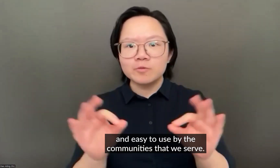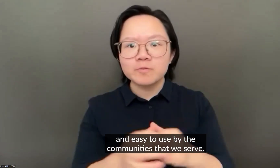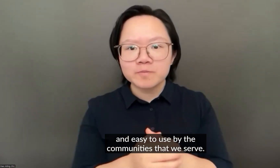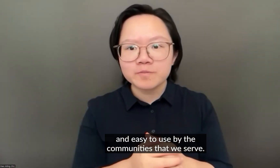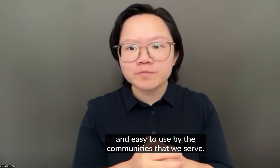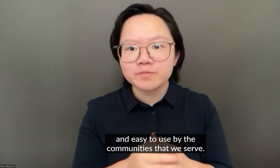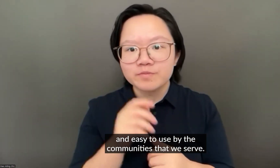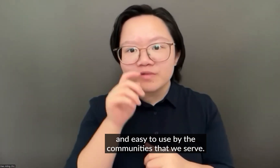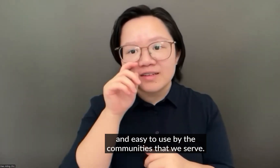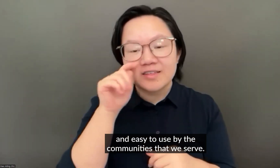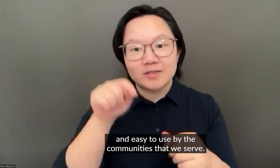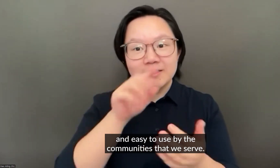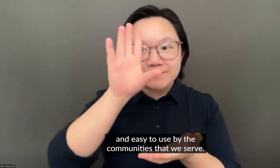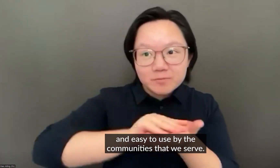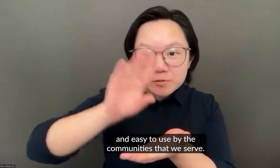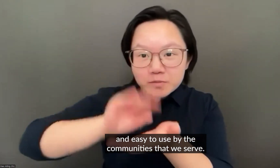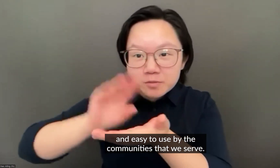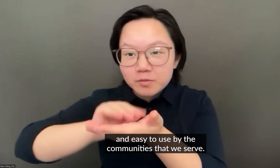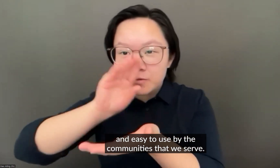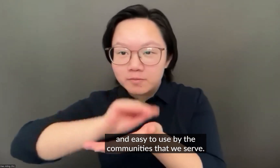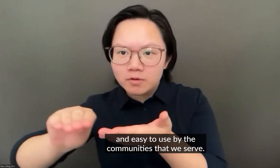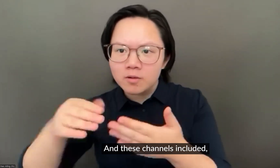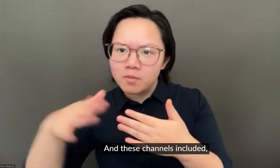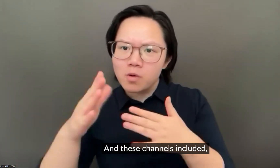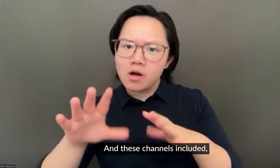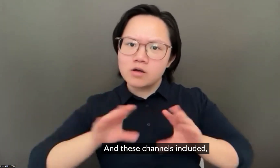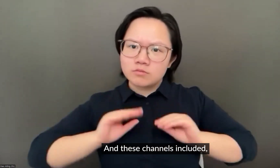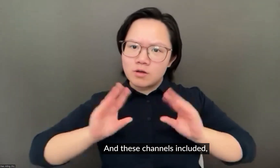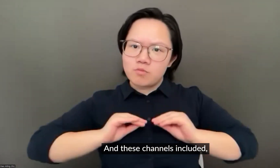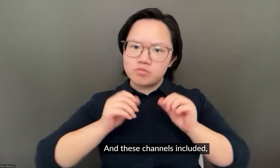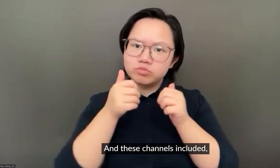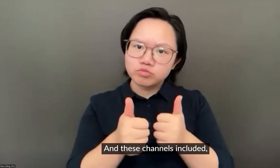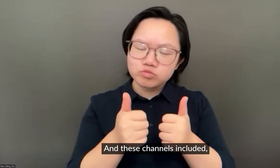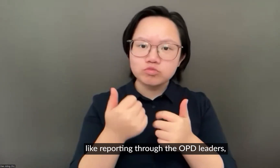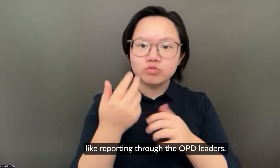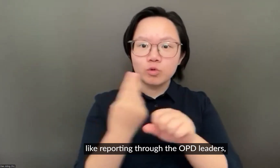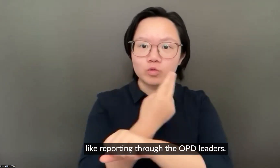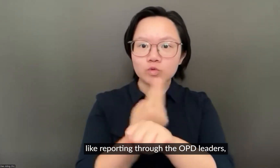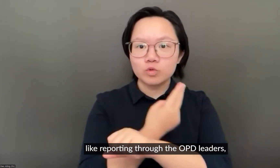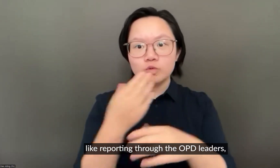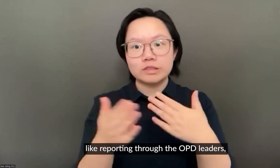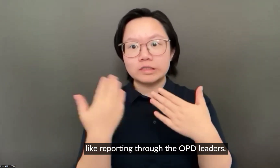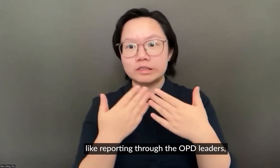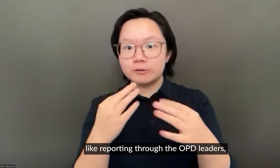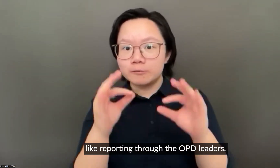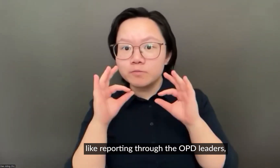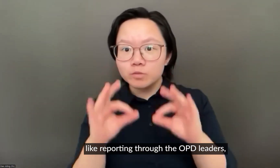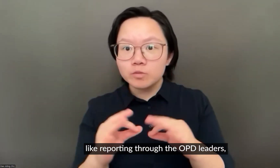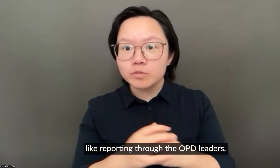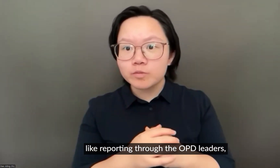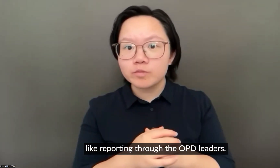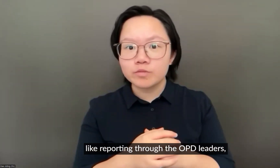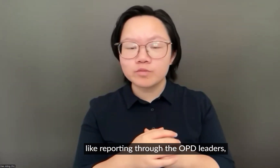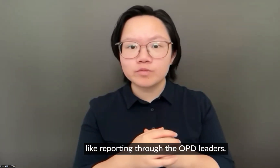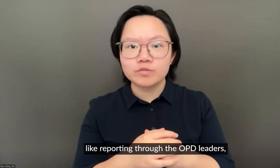and easy to use by the communities that we serve. And these channels included like reporting through